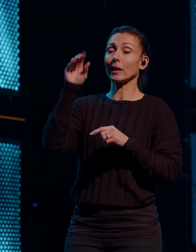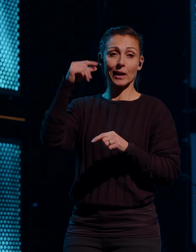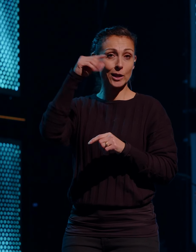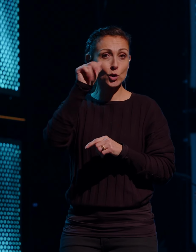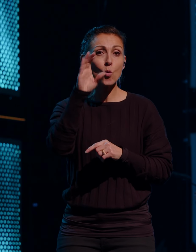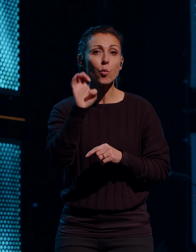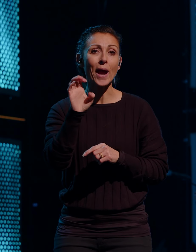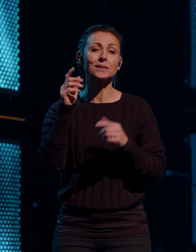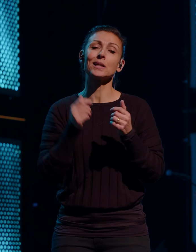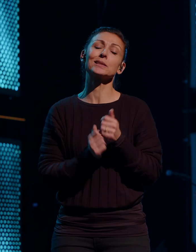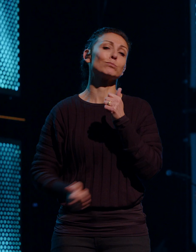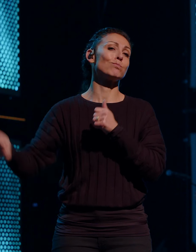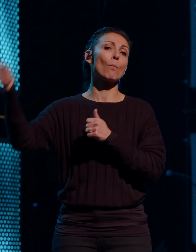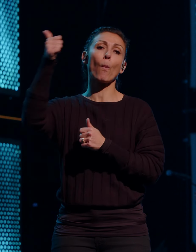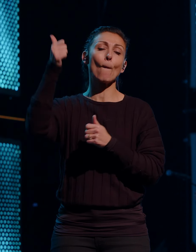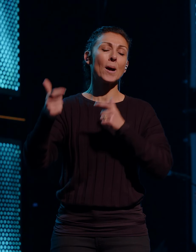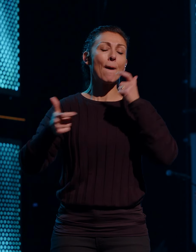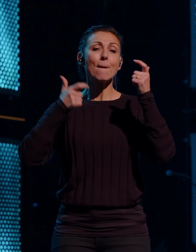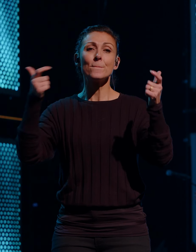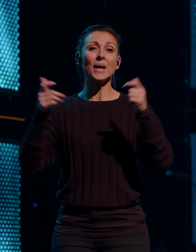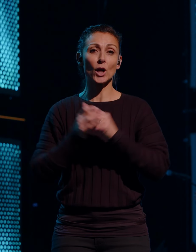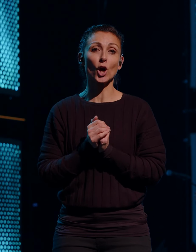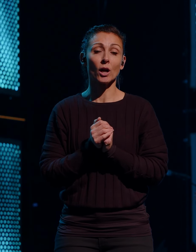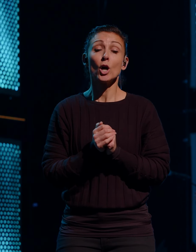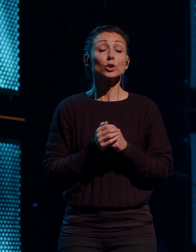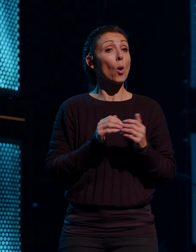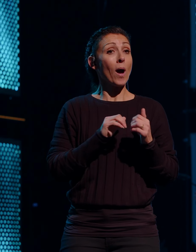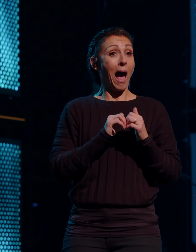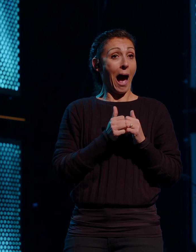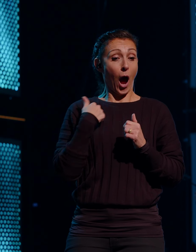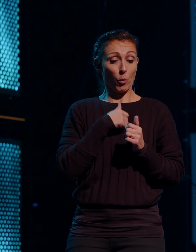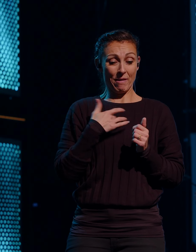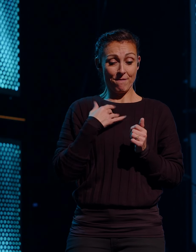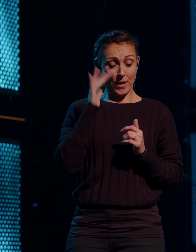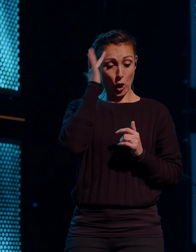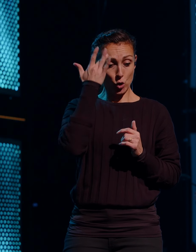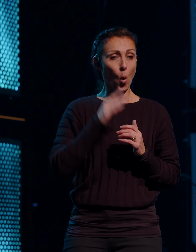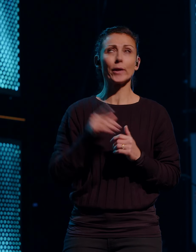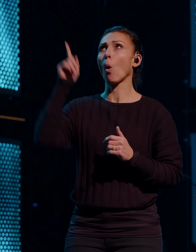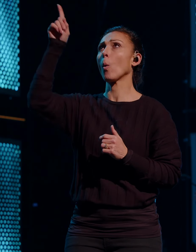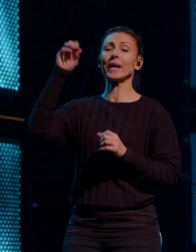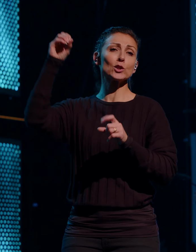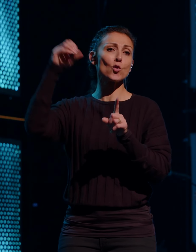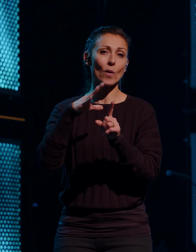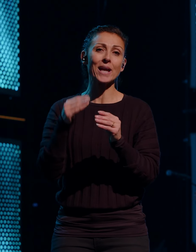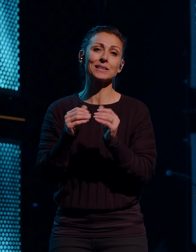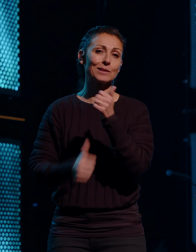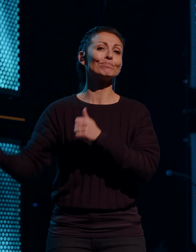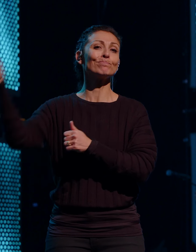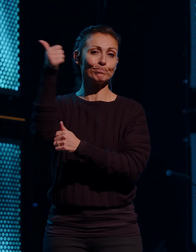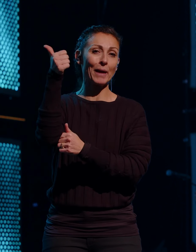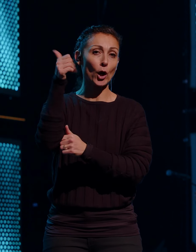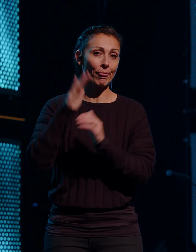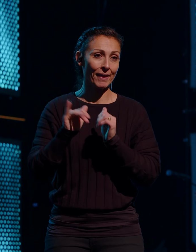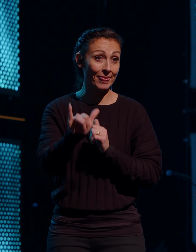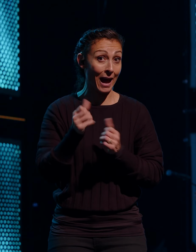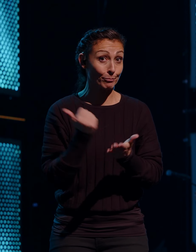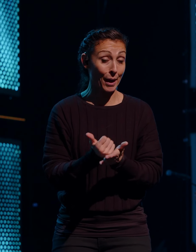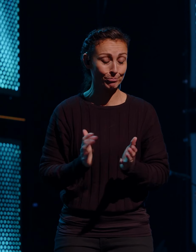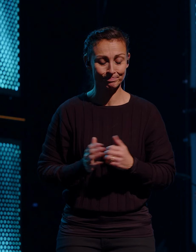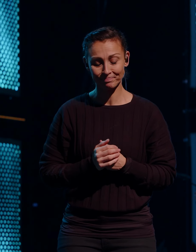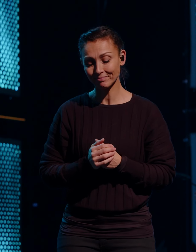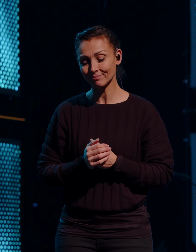difficult people in our life. Amen? I'll say amen to that. Point number three on your notes, the slave. Grace is given to an oppressed girl.